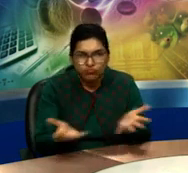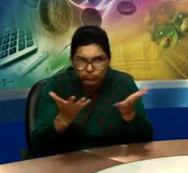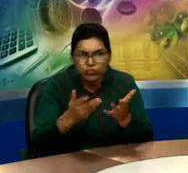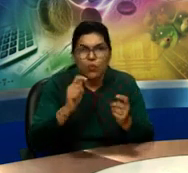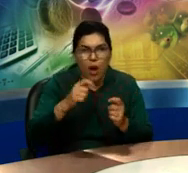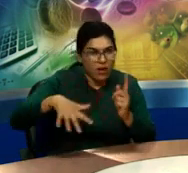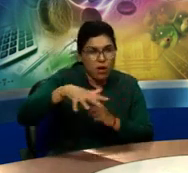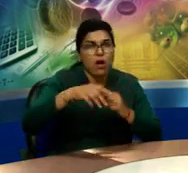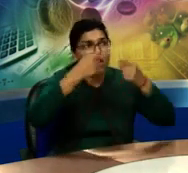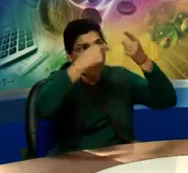And whatever work we are doing,